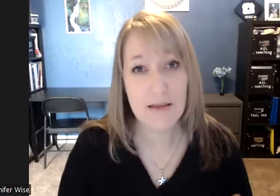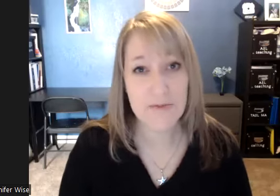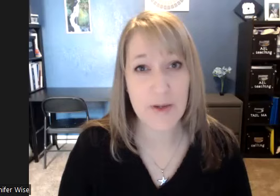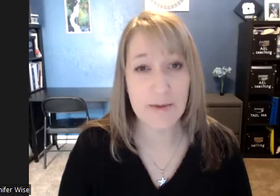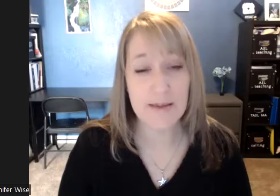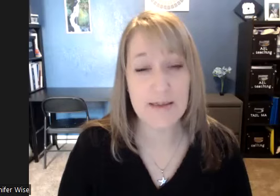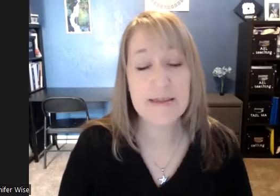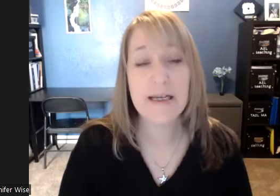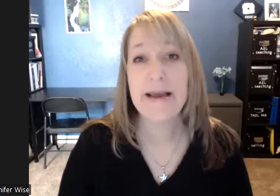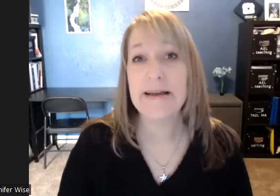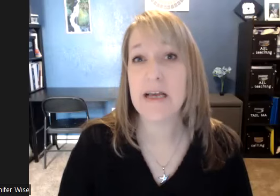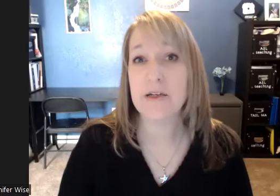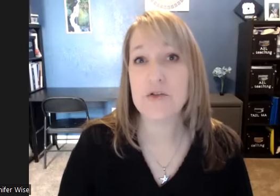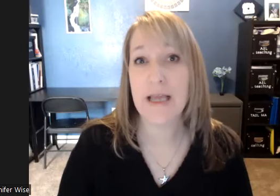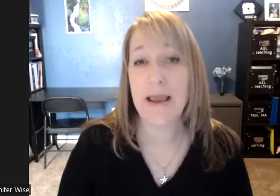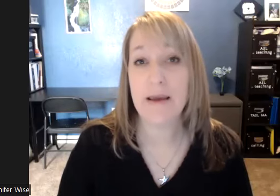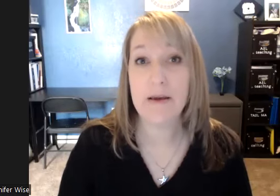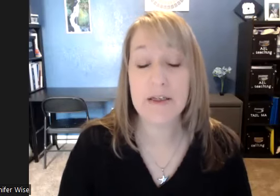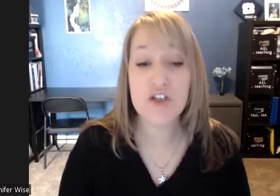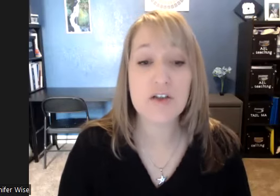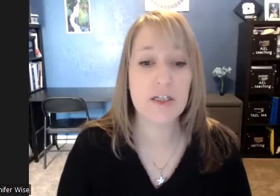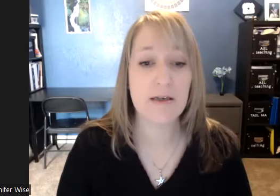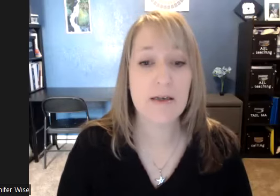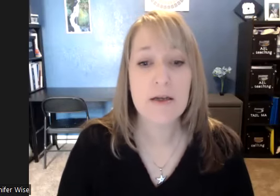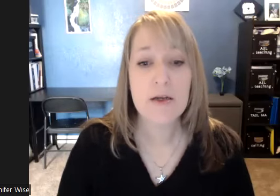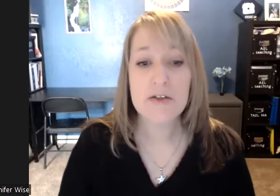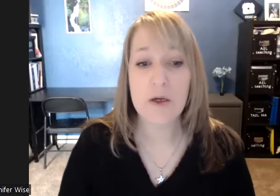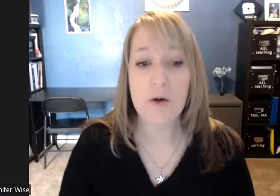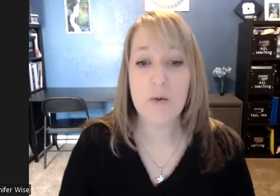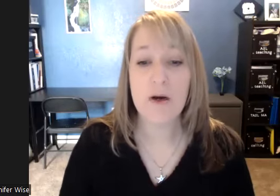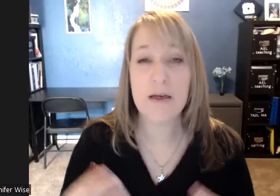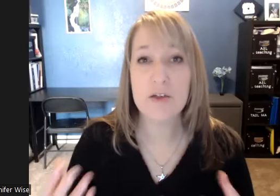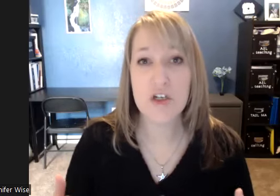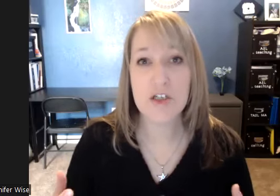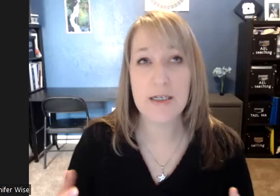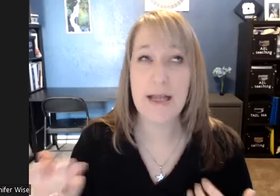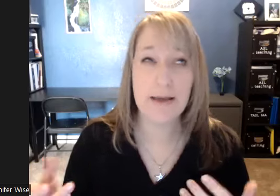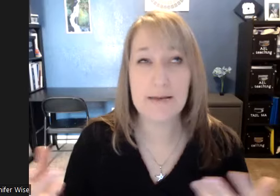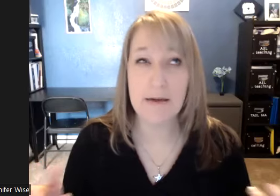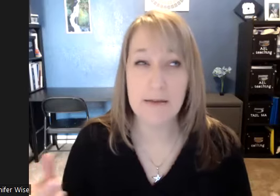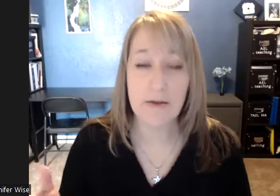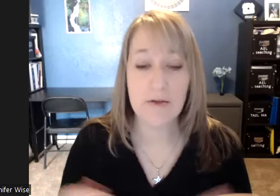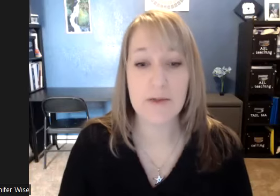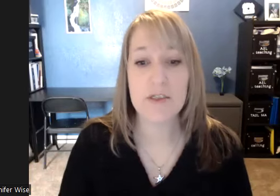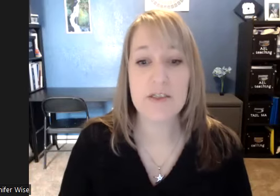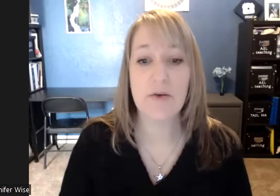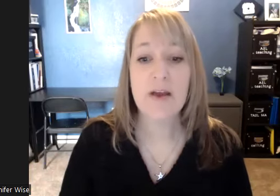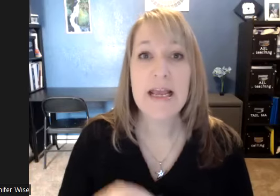this vocabulary list is actually a conjunction. So a conjunction in ASL and in other languages too